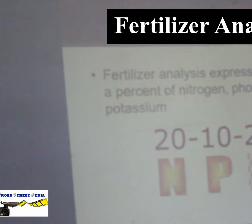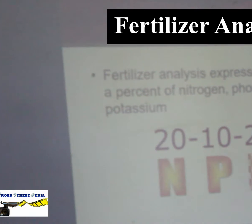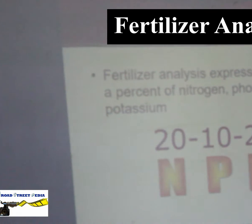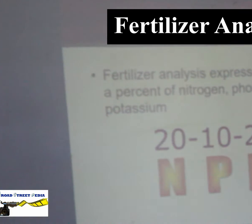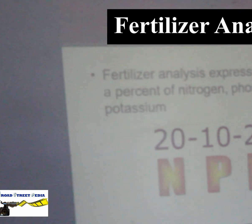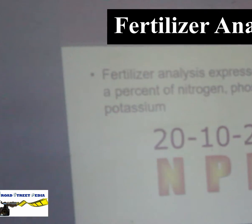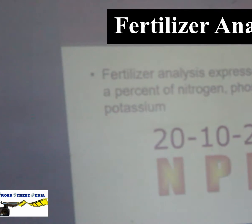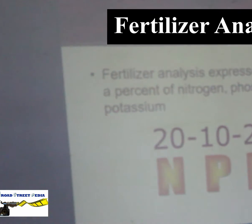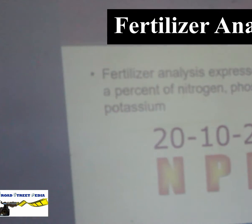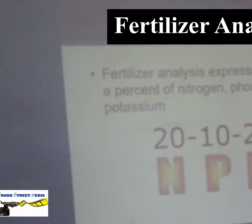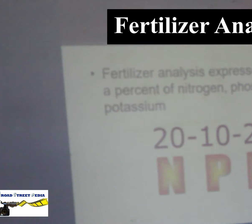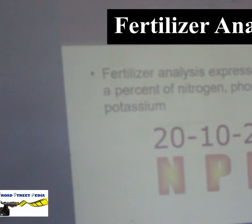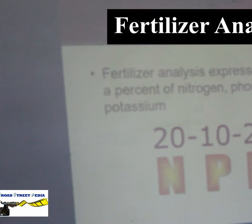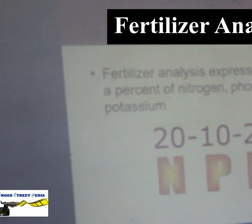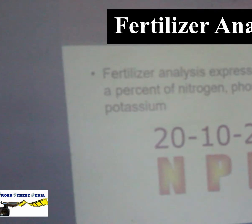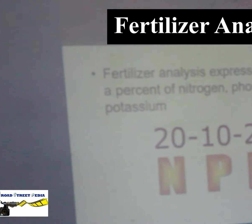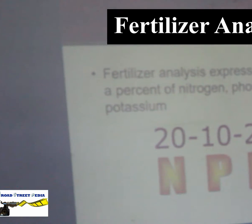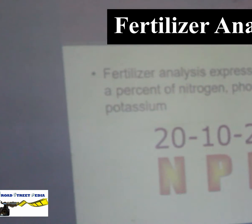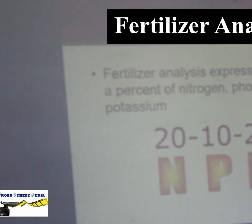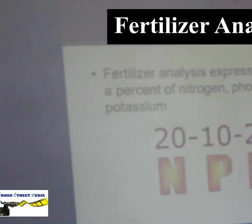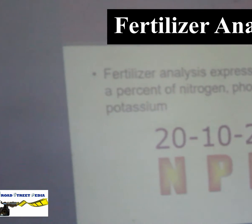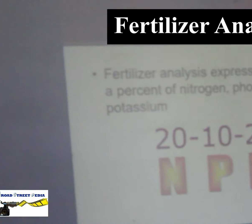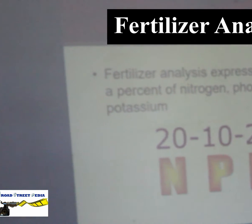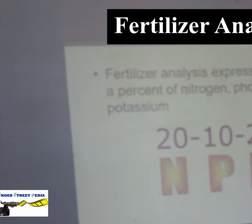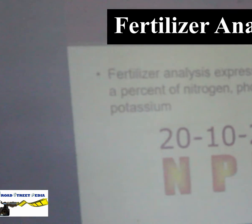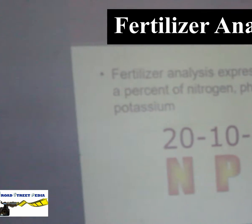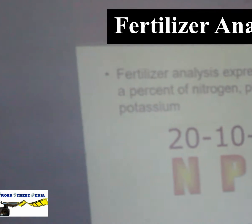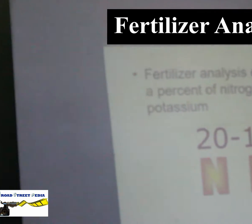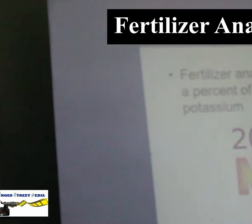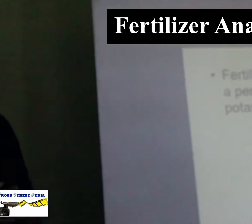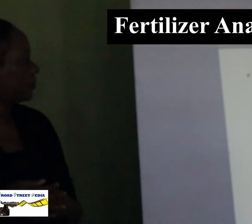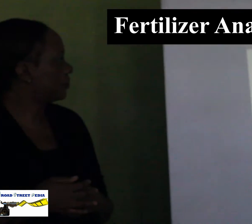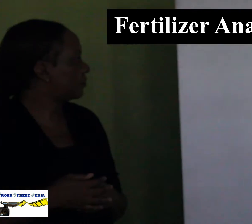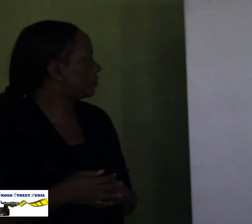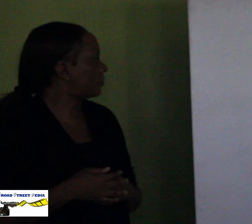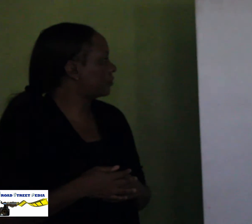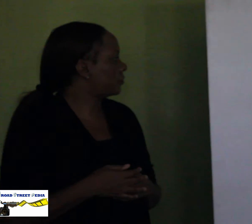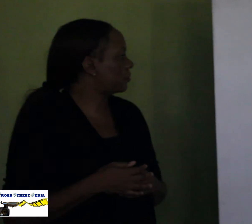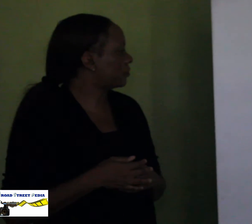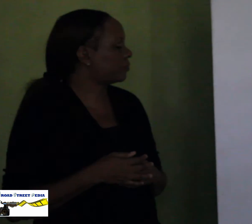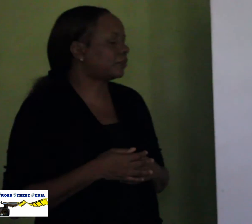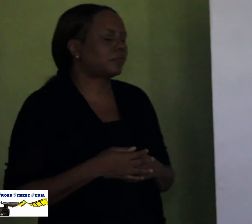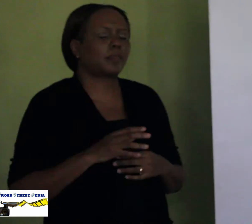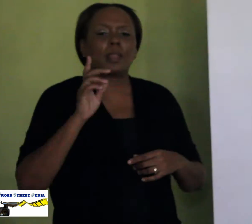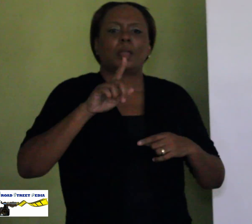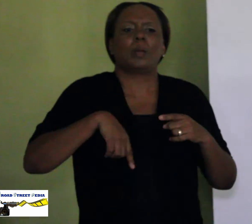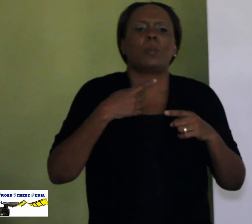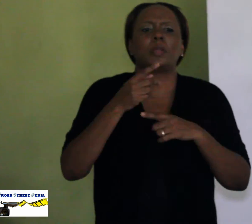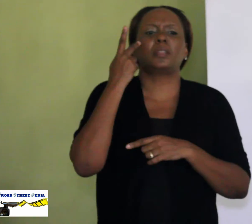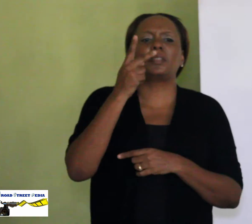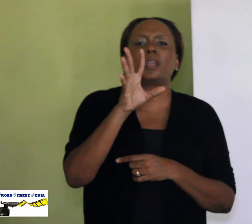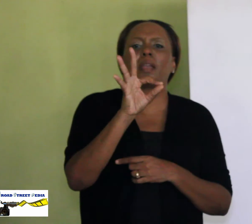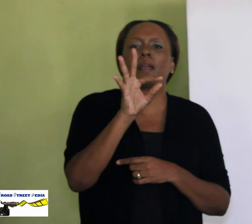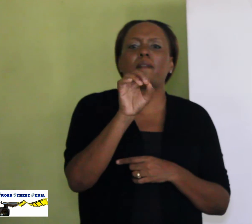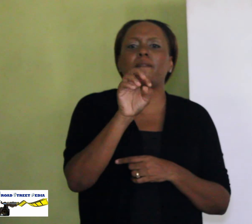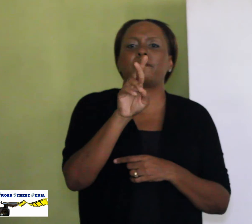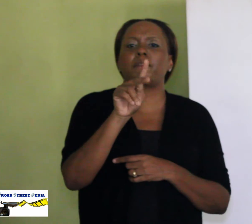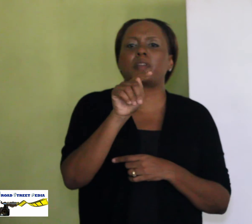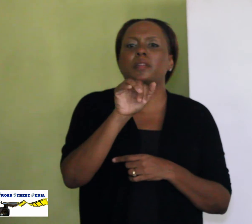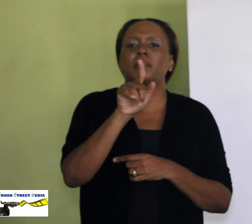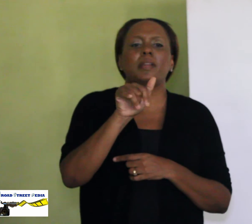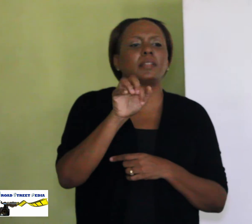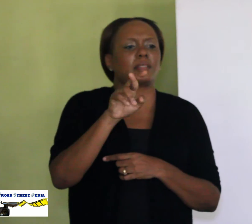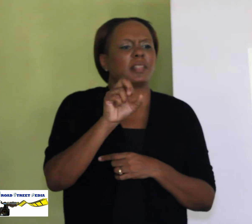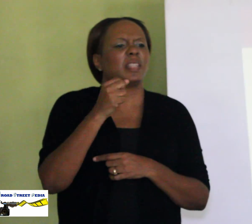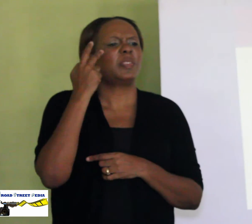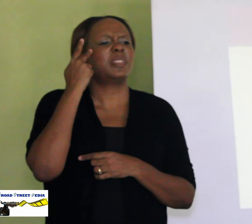Now, when you see fertilizers, you will most often see numbers on them. Like we have 20 here, we have